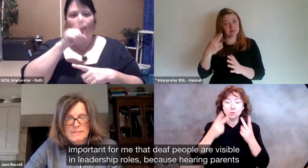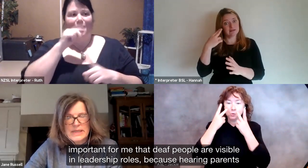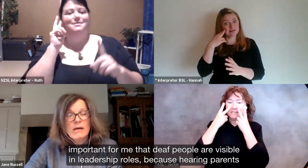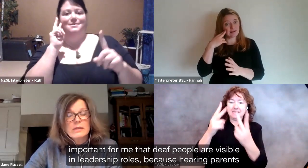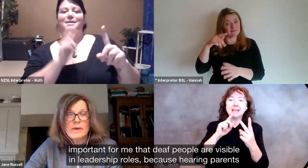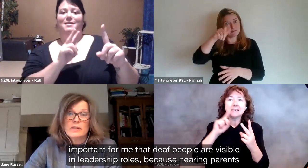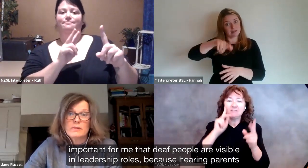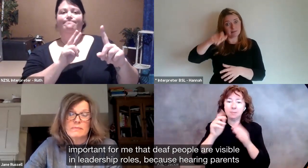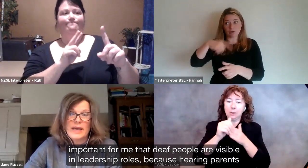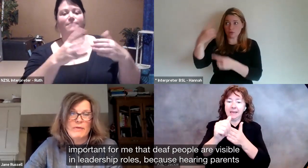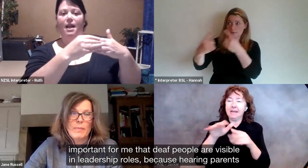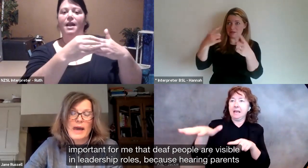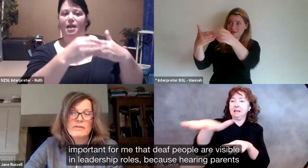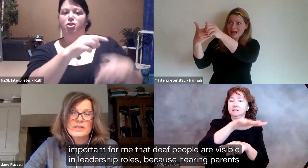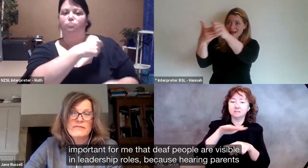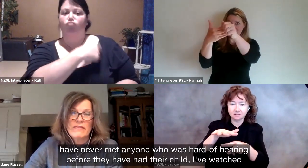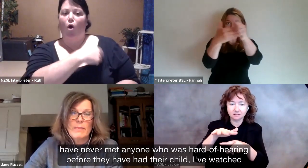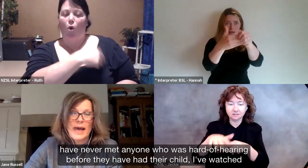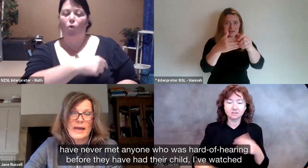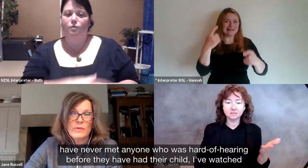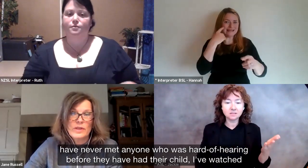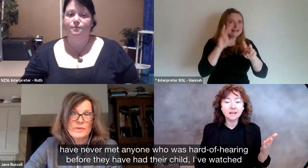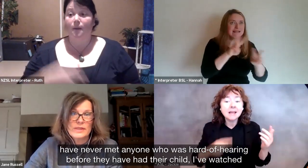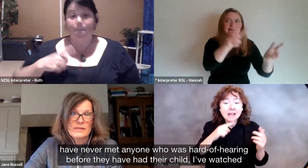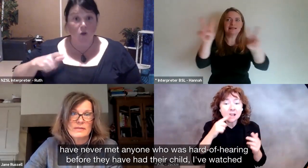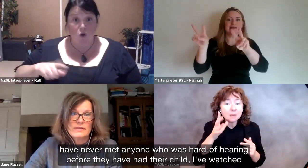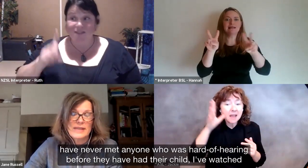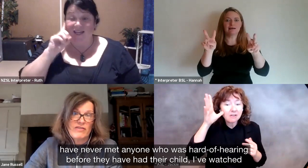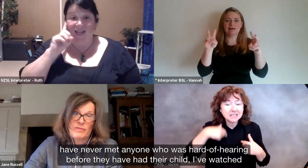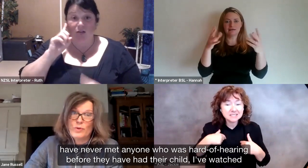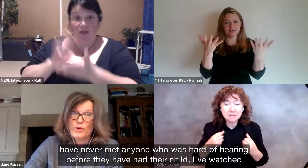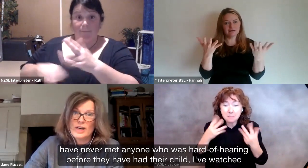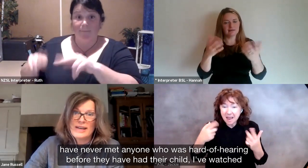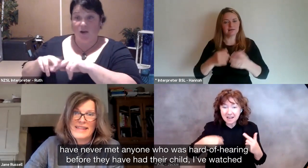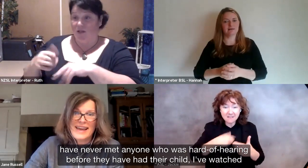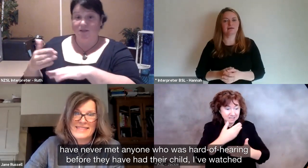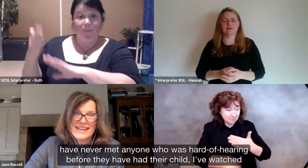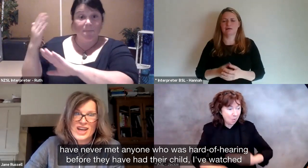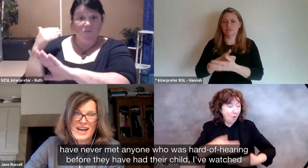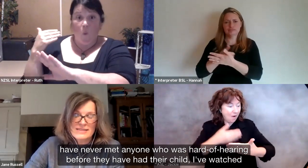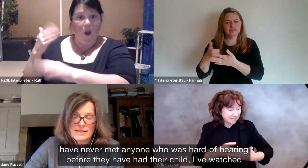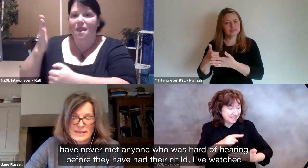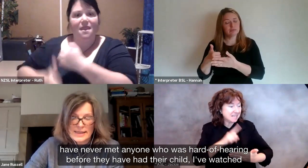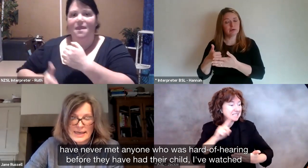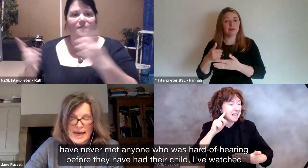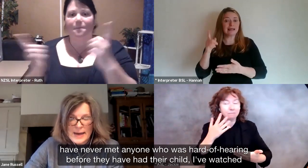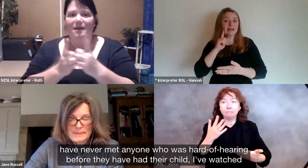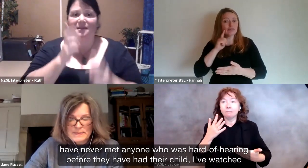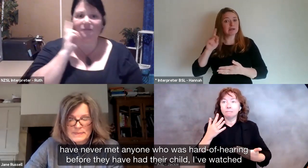because most hearing parents have never met anyone that was deaf before they had their child.